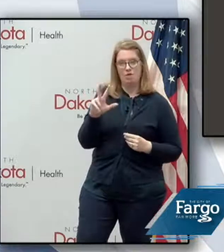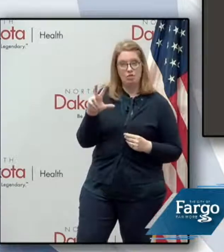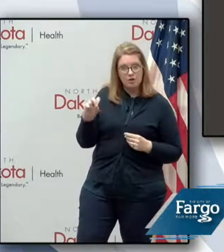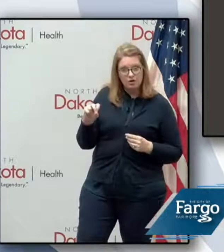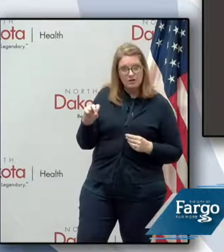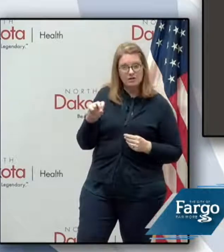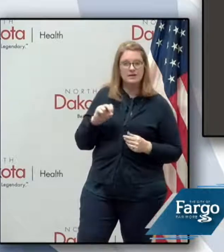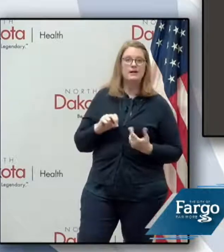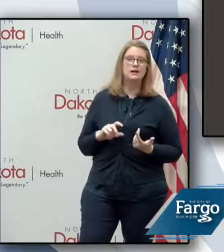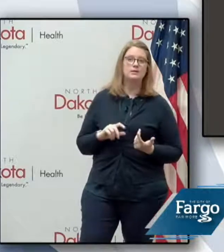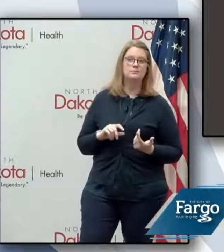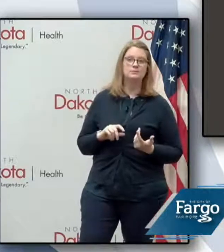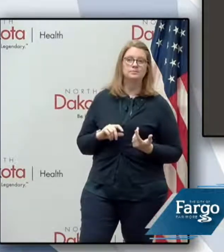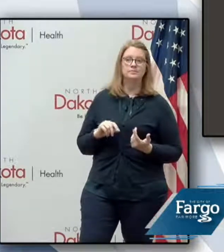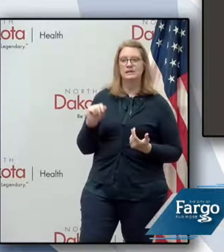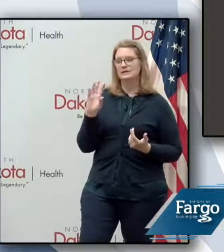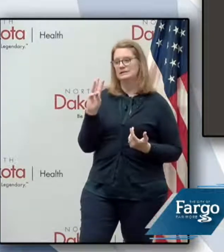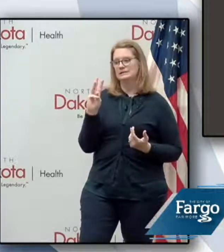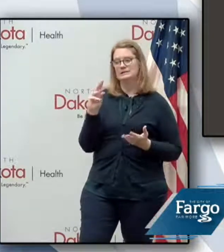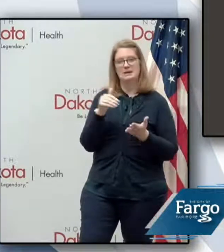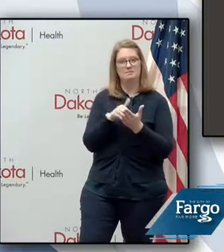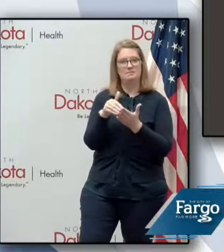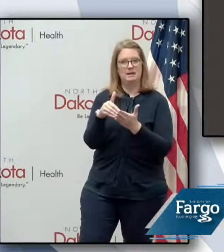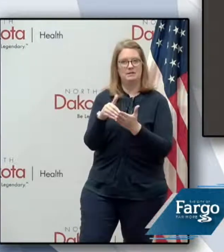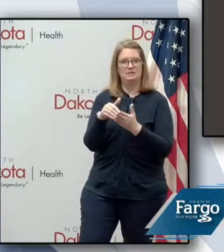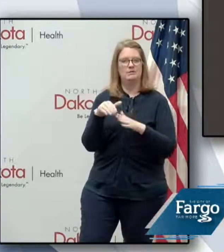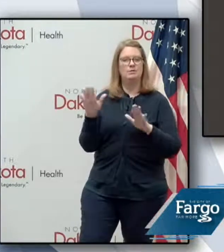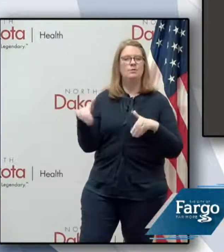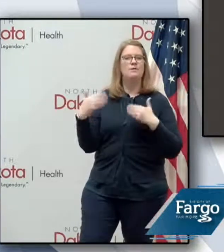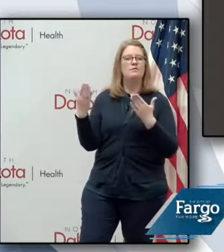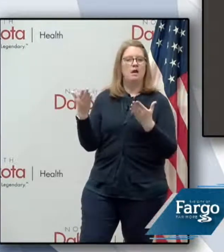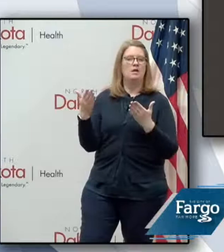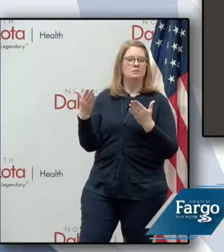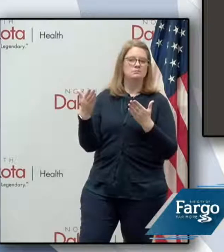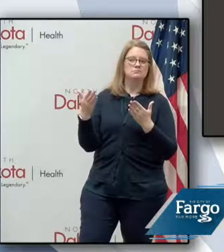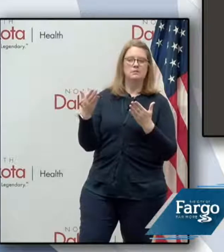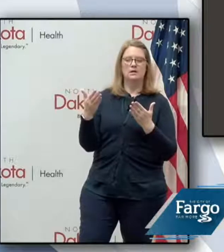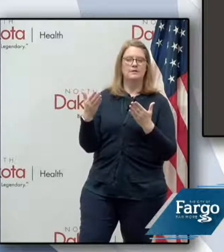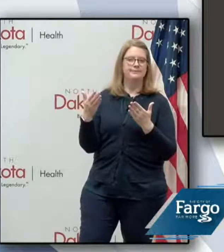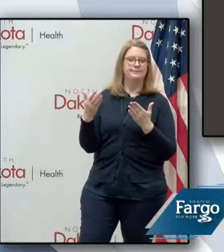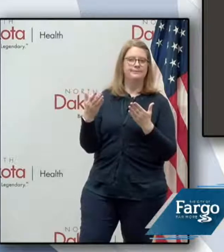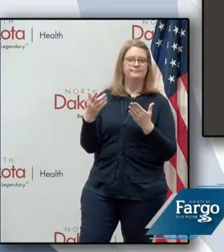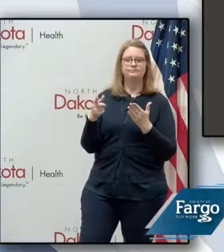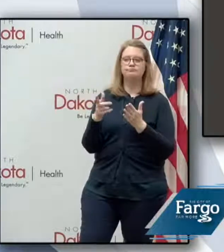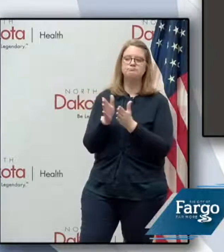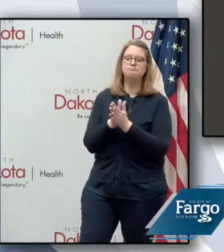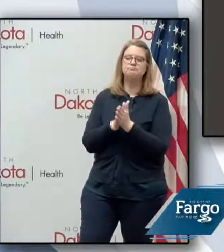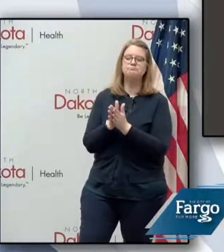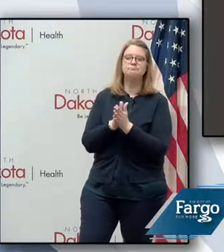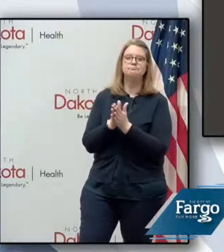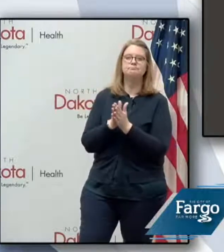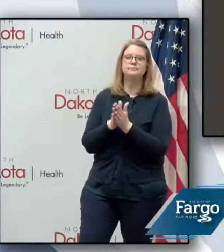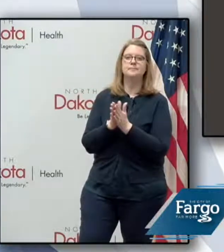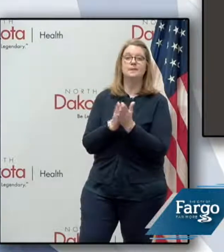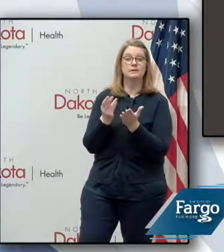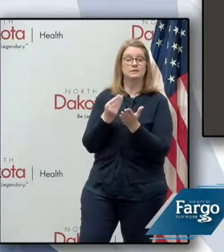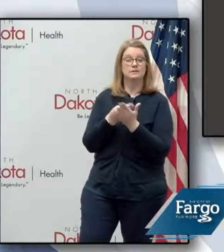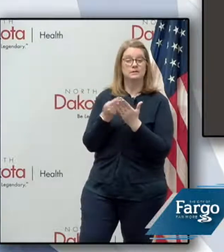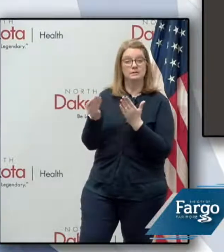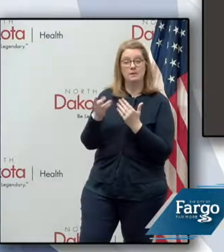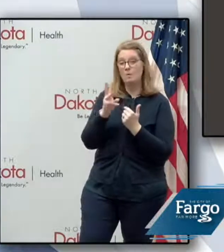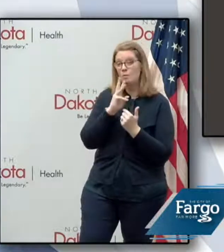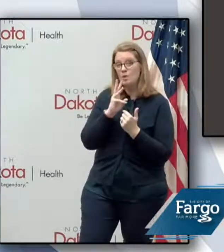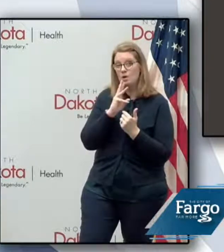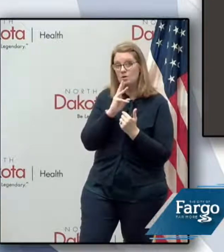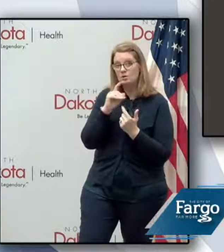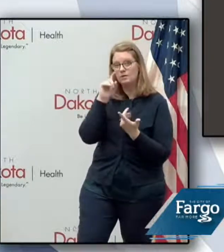We're repurposing $16 million to provide an incentive for to buy water acquisition.